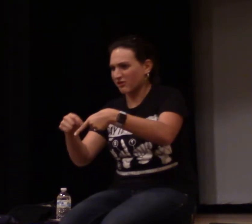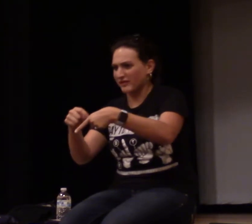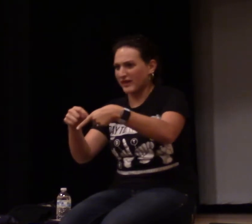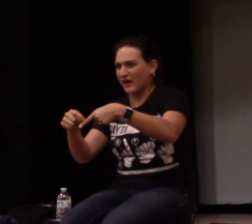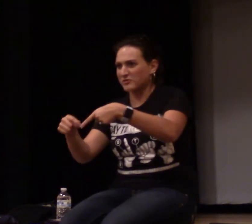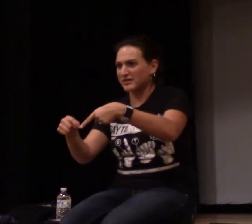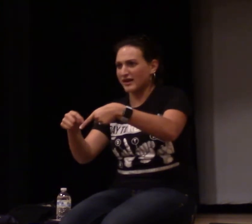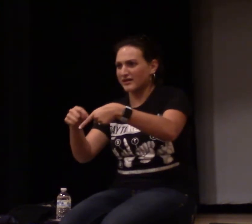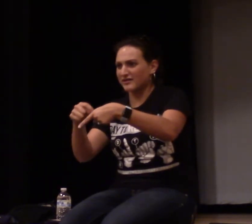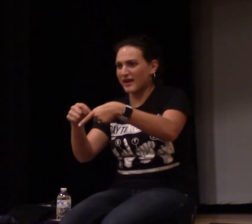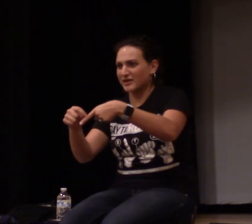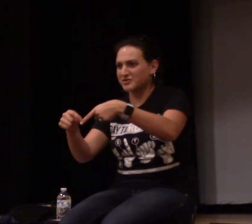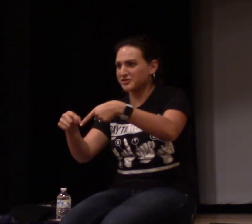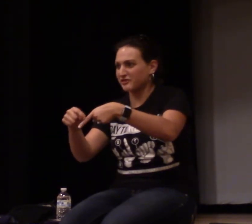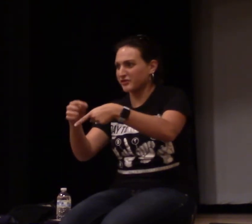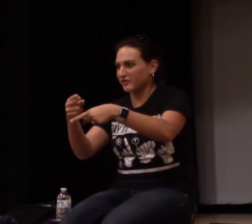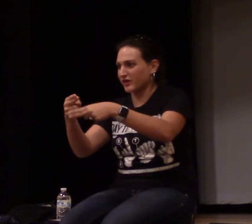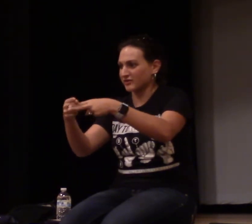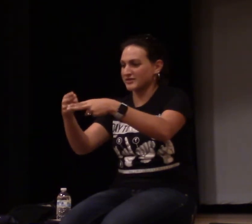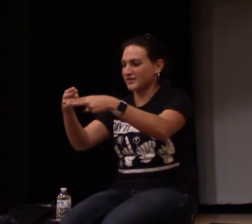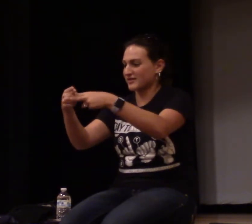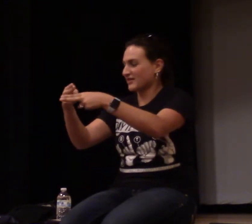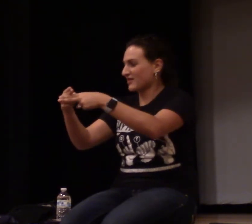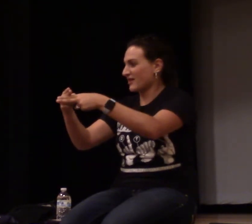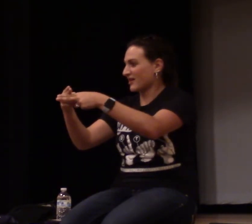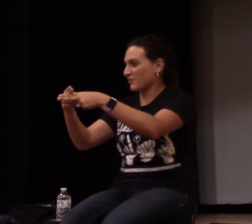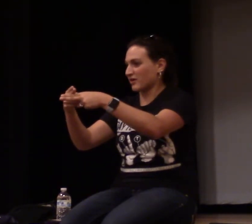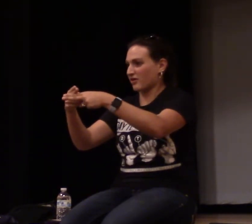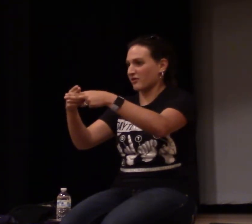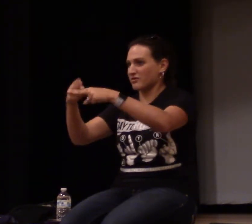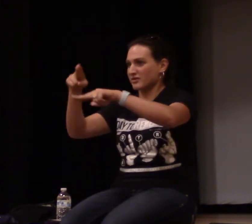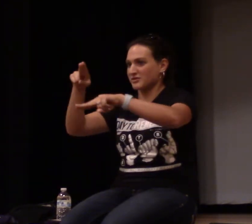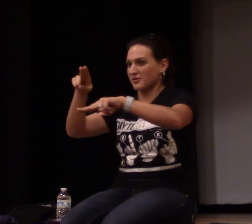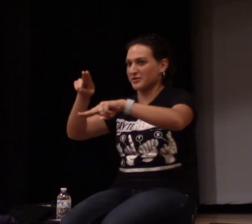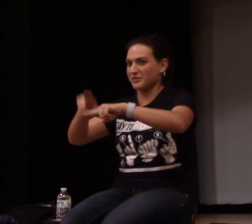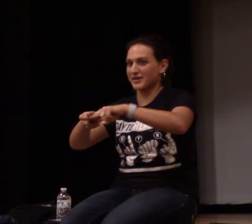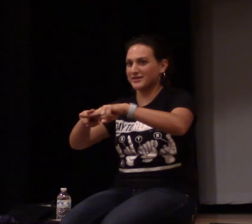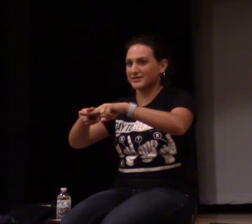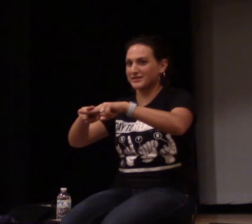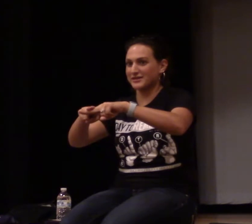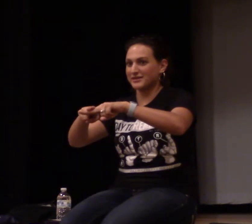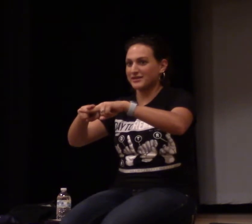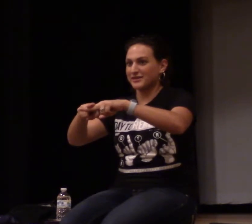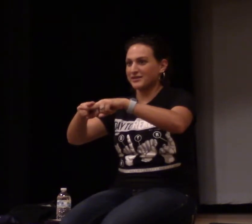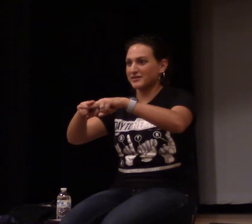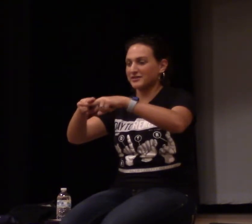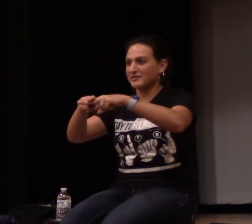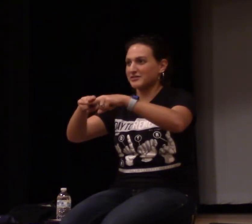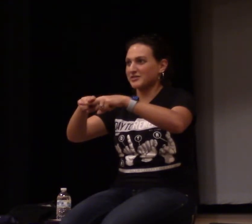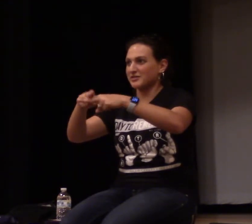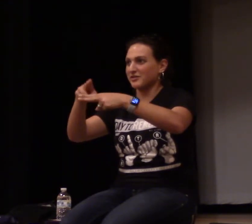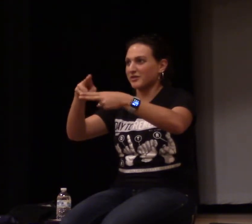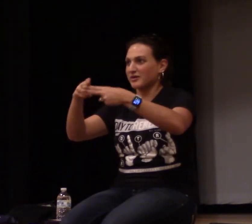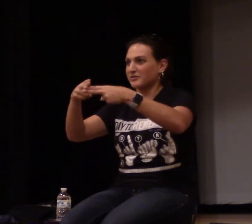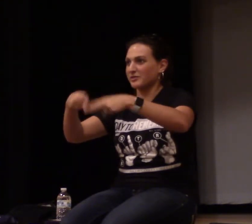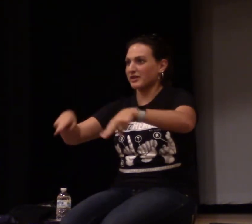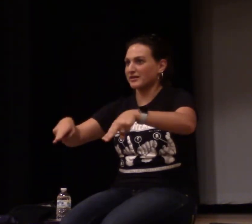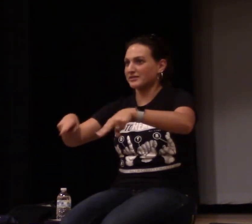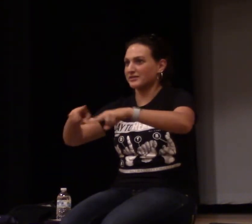the outside edge of your fingers hit one another, because you don't want to do this, you don't want to do this, you don't want to